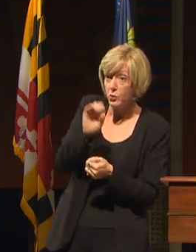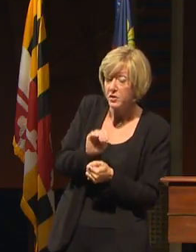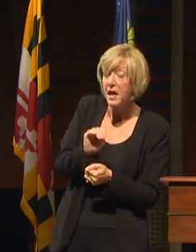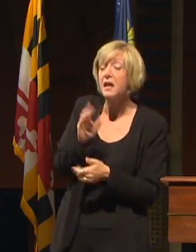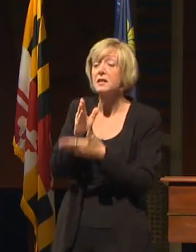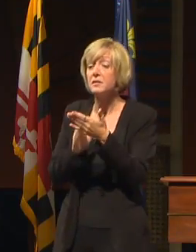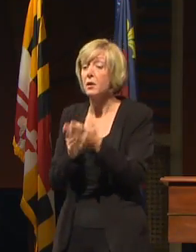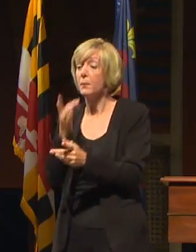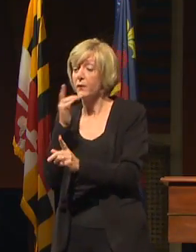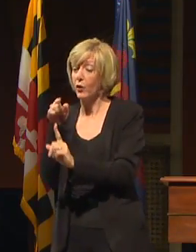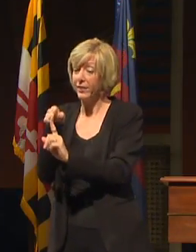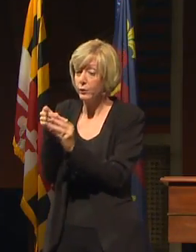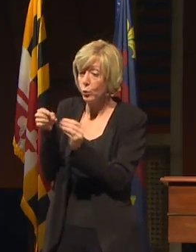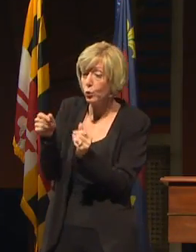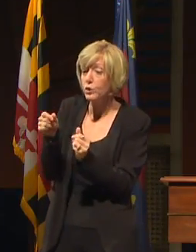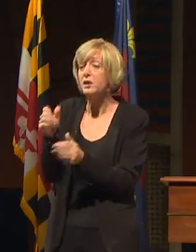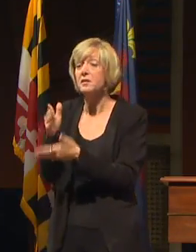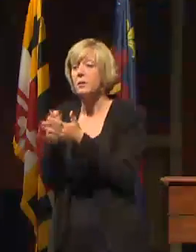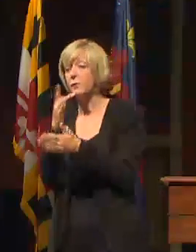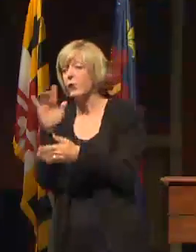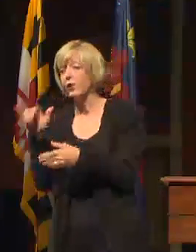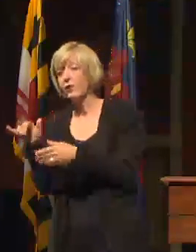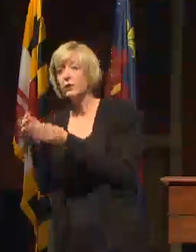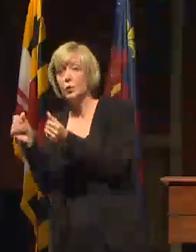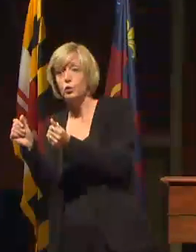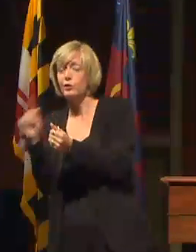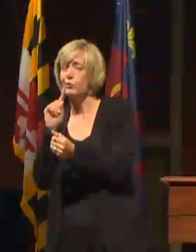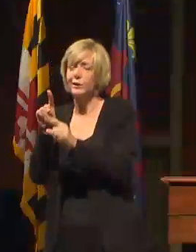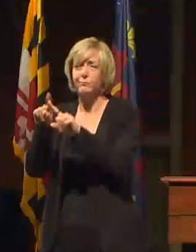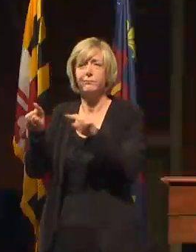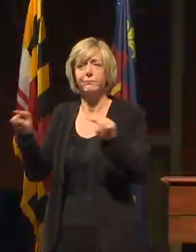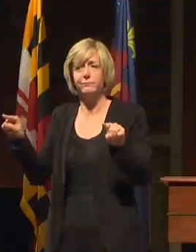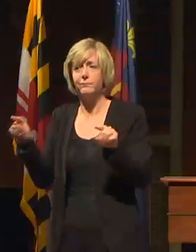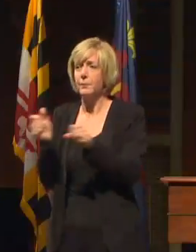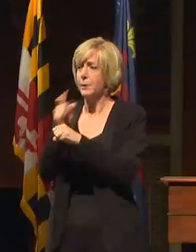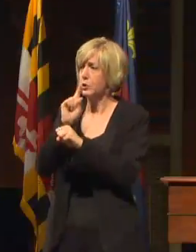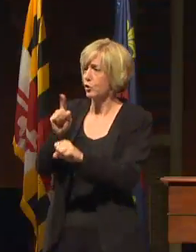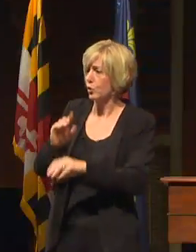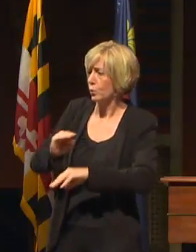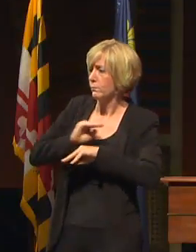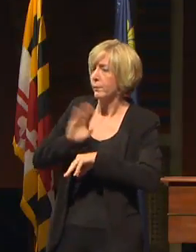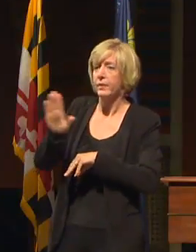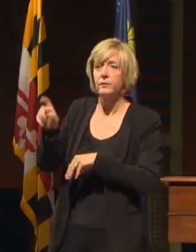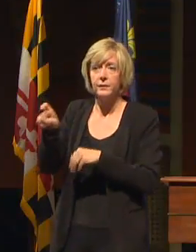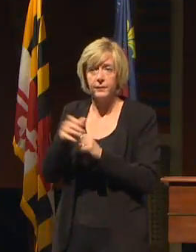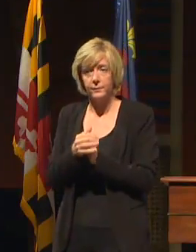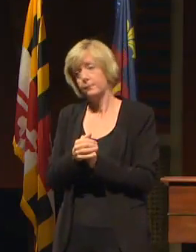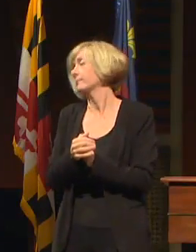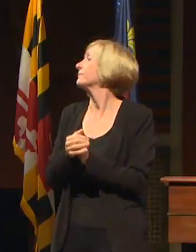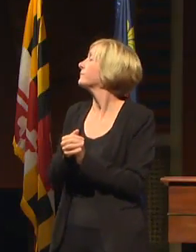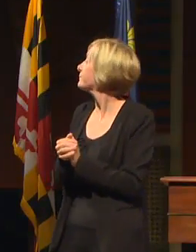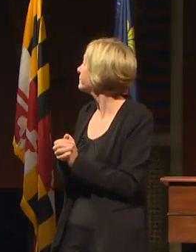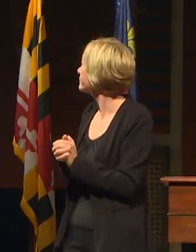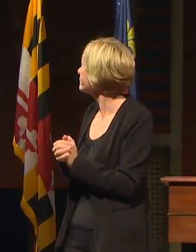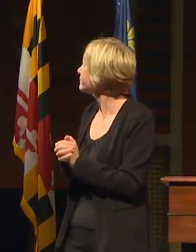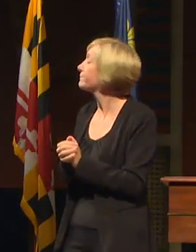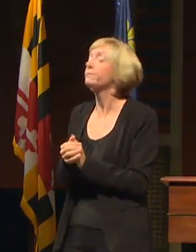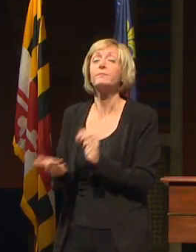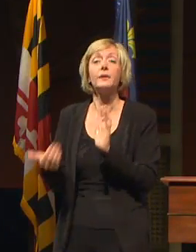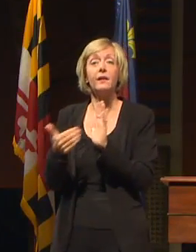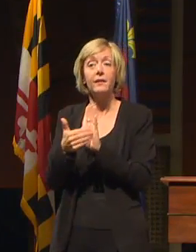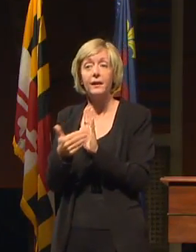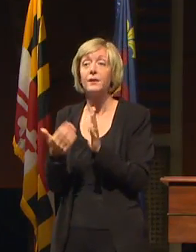or the other, just really ranging alternatives so that we're making sure that we're addressing this. And then really coming back out.